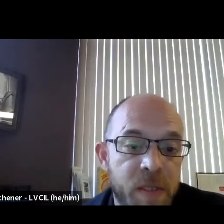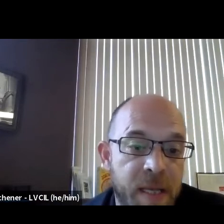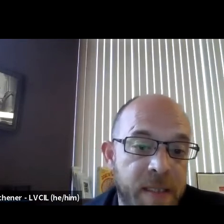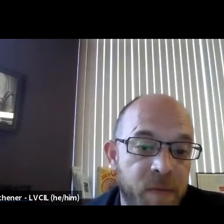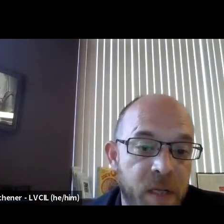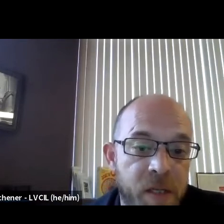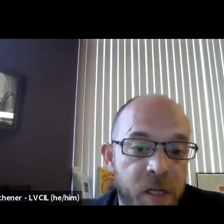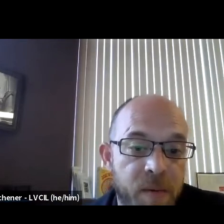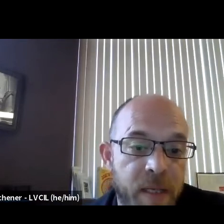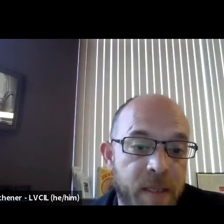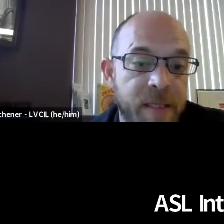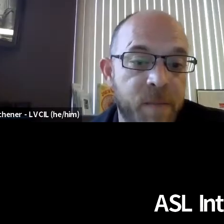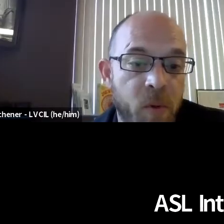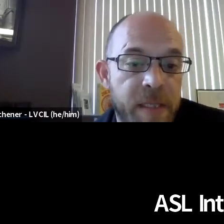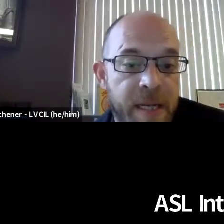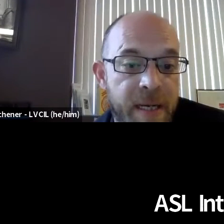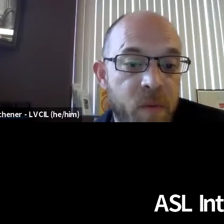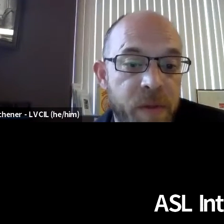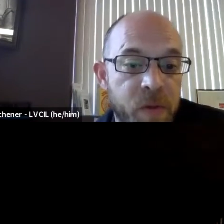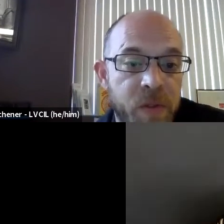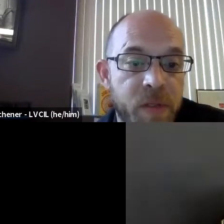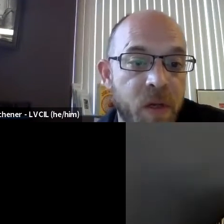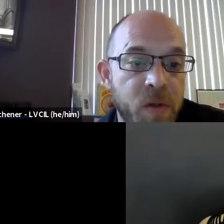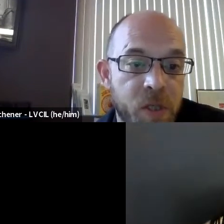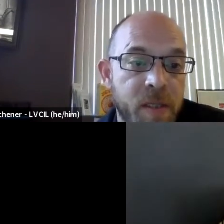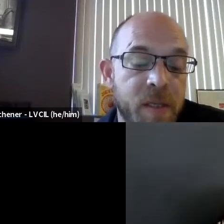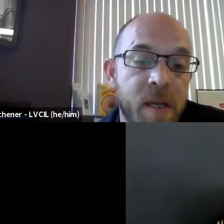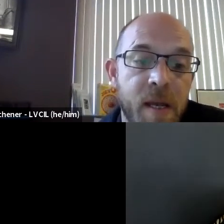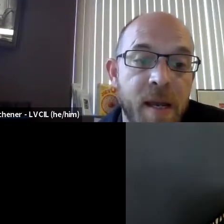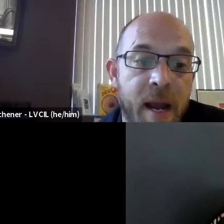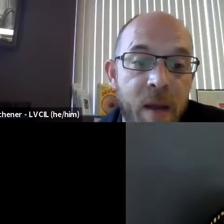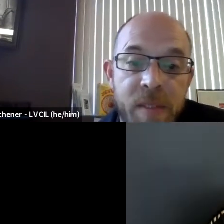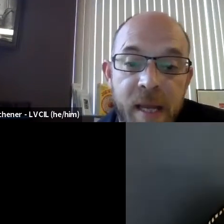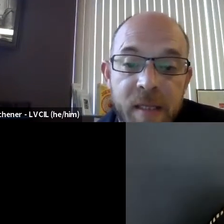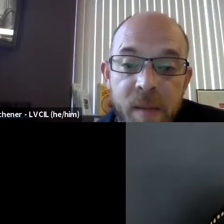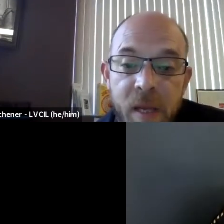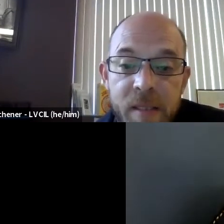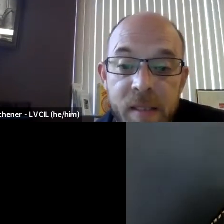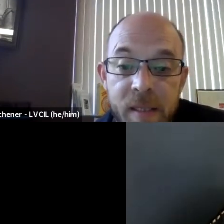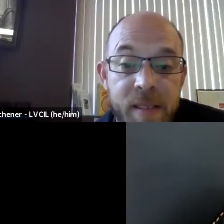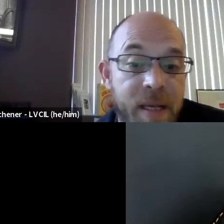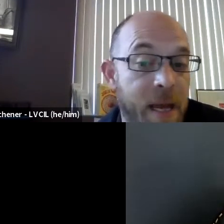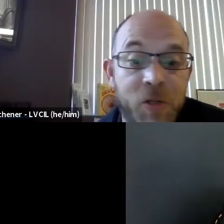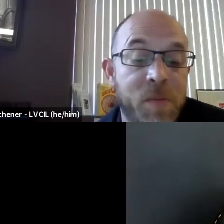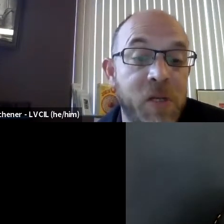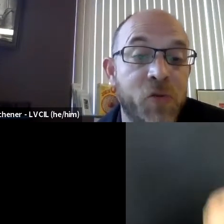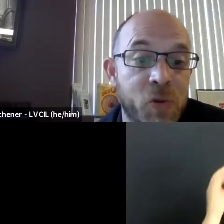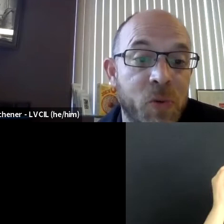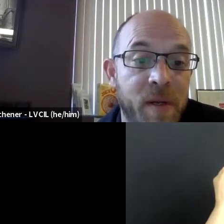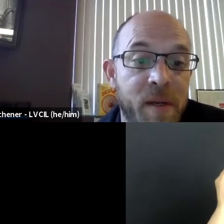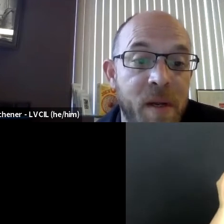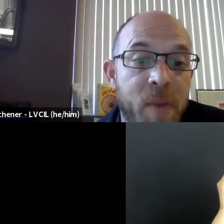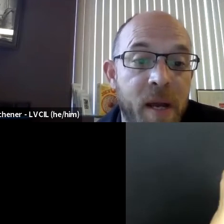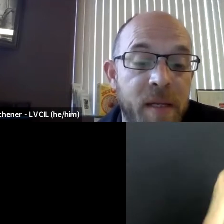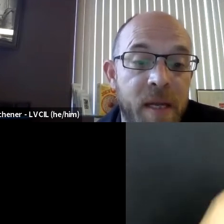is a useless activity that generates lots of boring data with useless conclusions. And I would say in some cases this can actually be